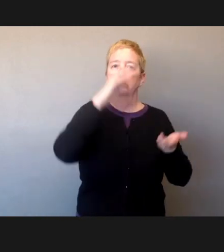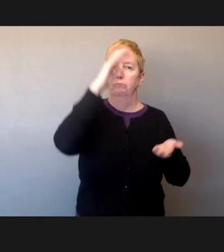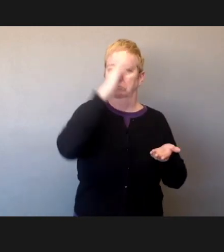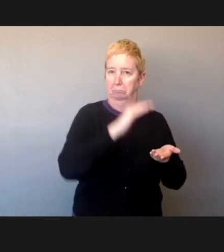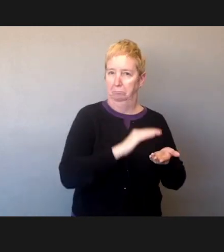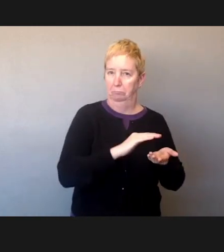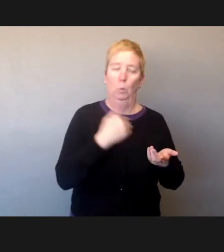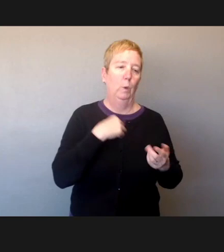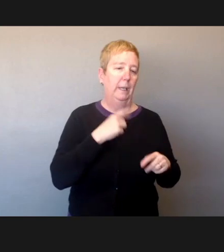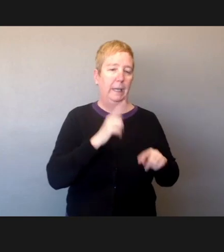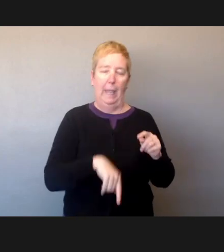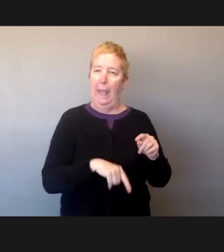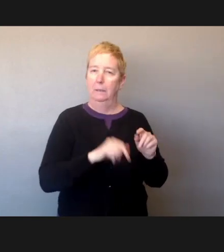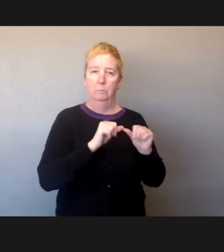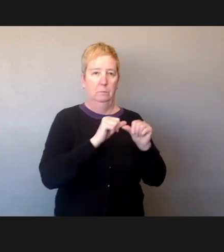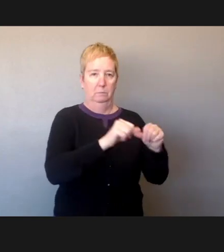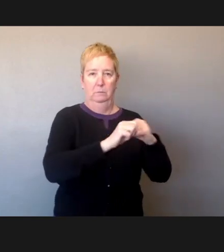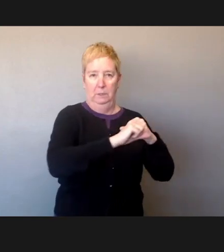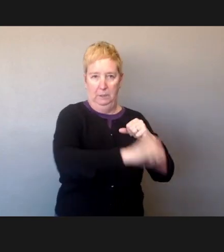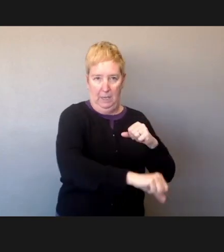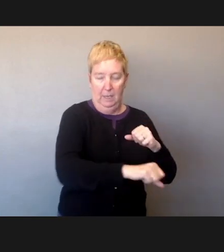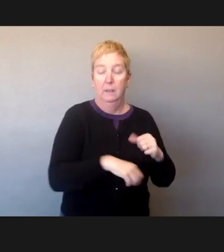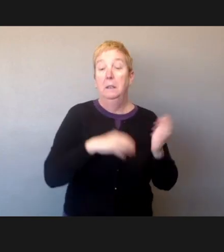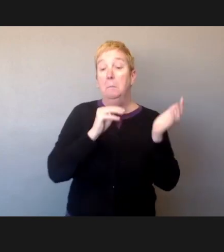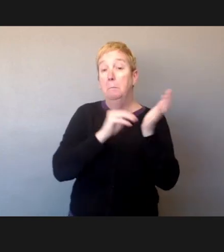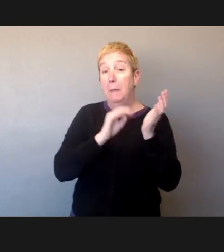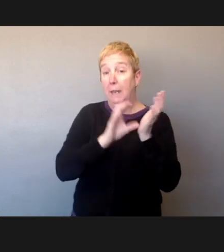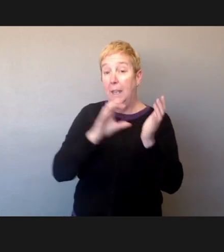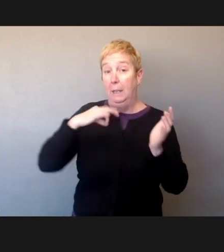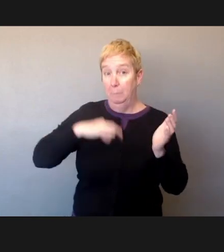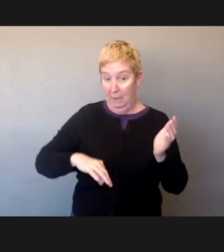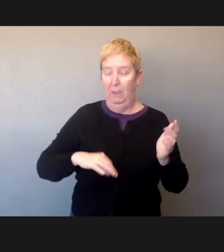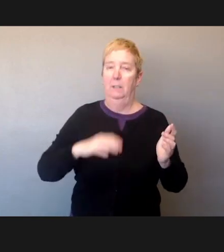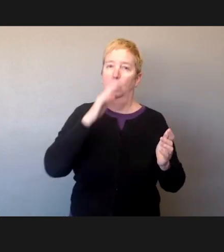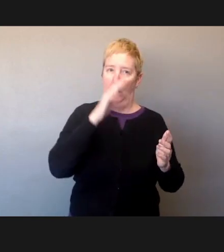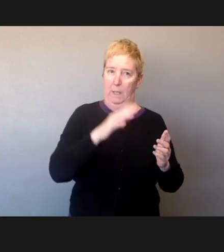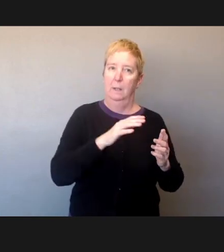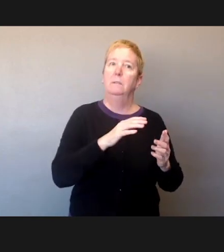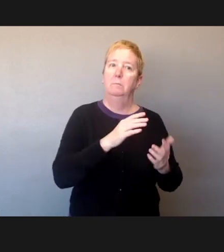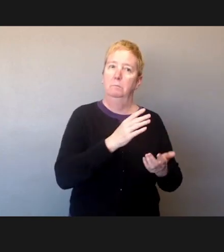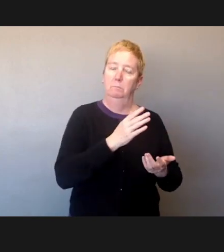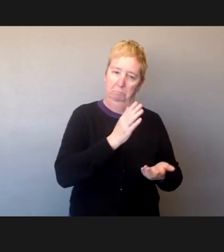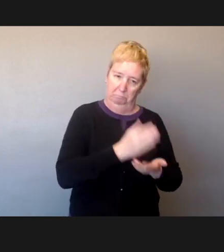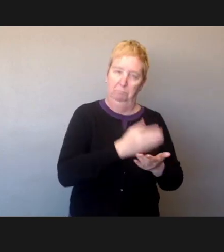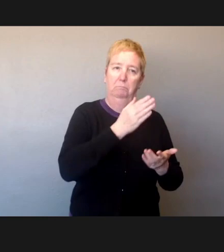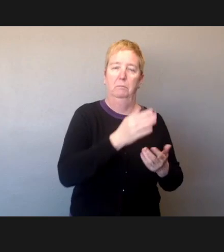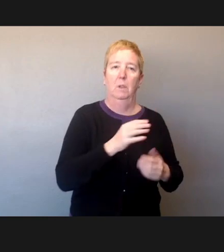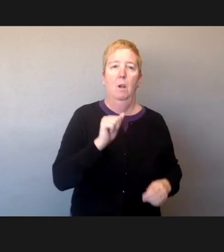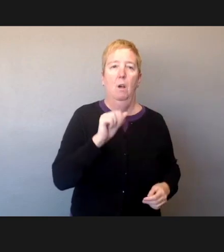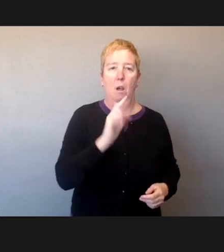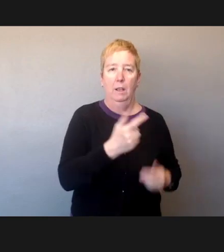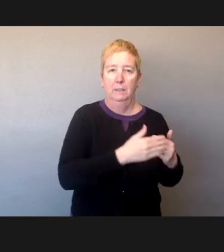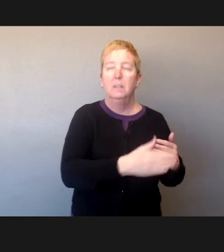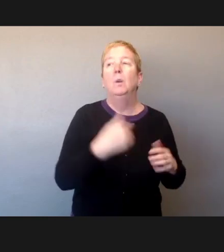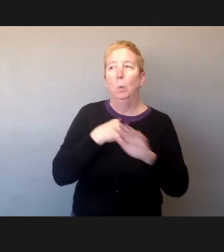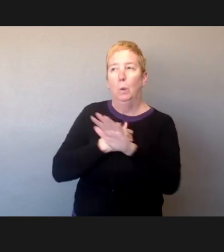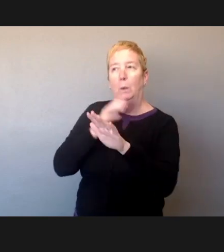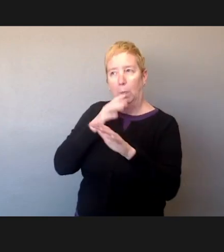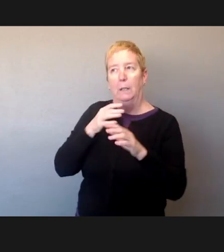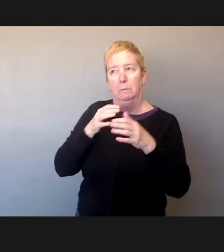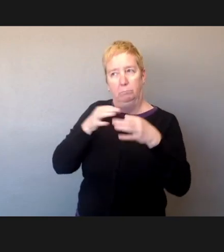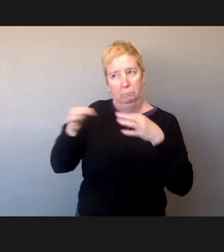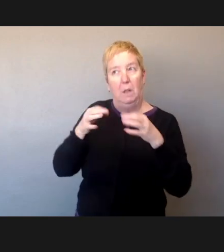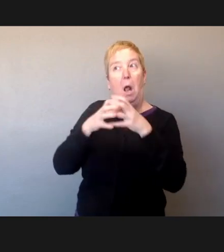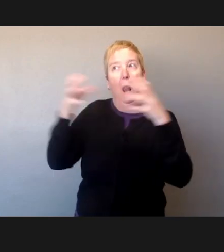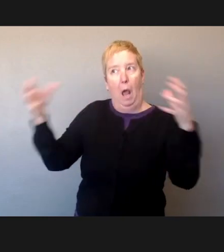anymore. Medicaid benefits will be winding down starting in August. Believe me, we'll be giving you a lot more information